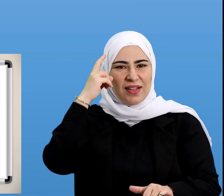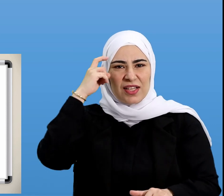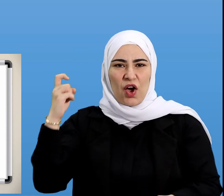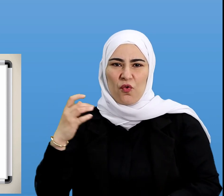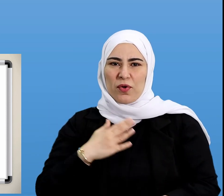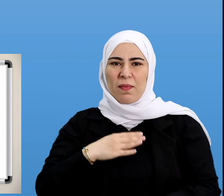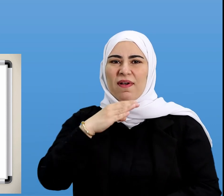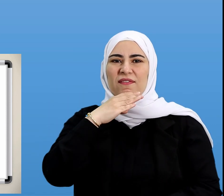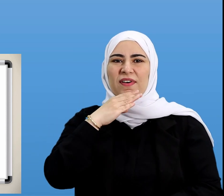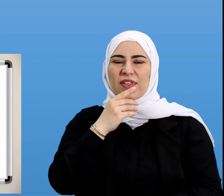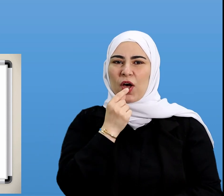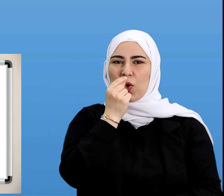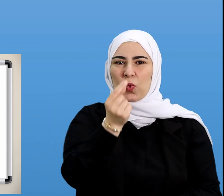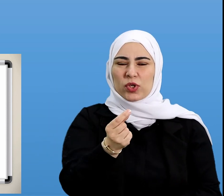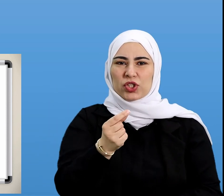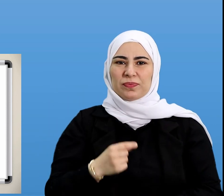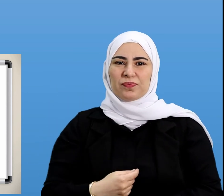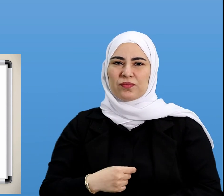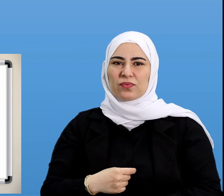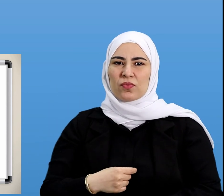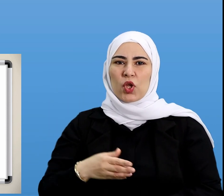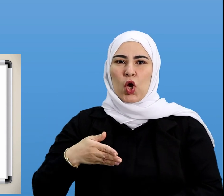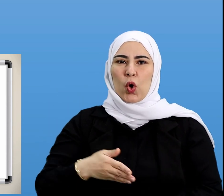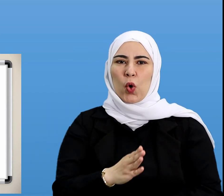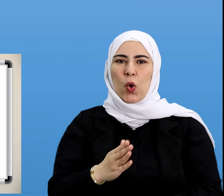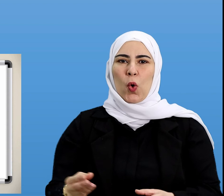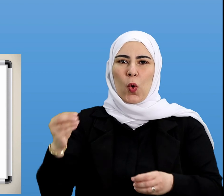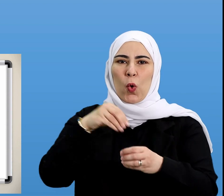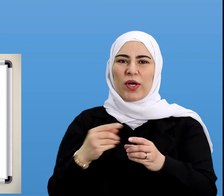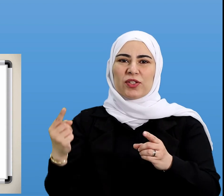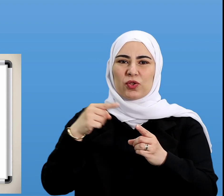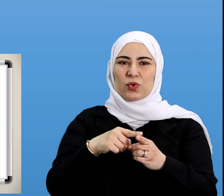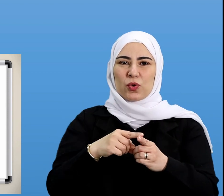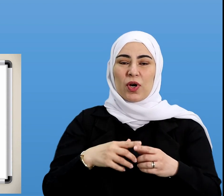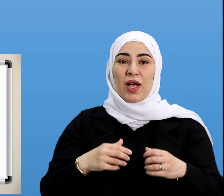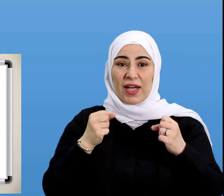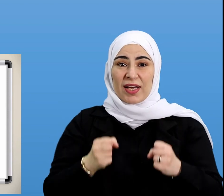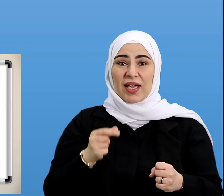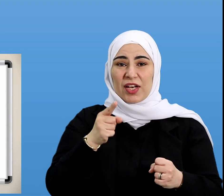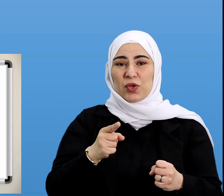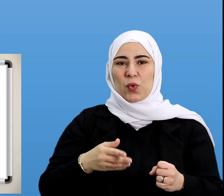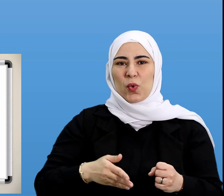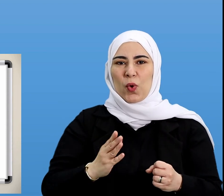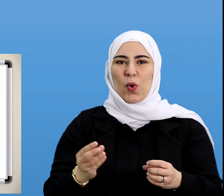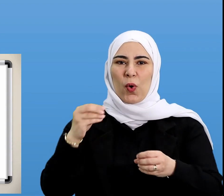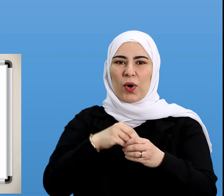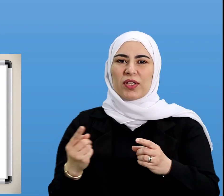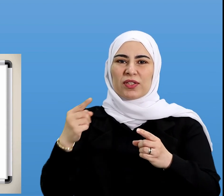Go with. I went with Abdullah to the mall. Here's an exercise from the workbook, page